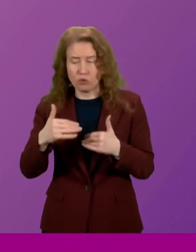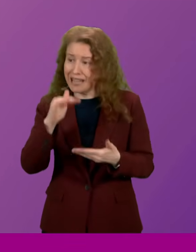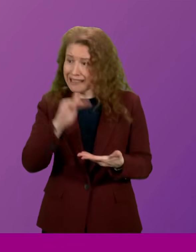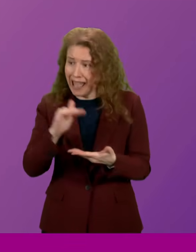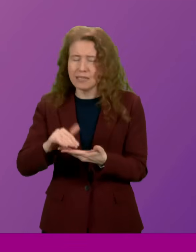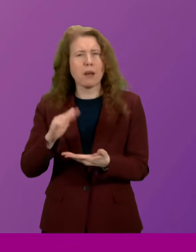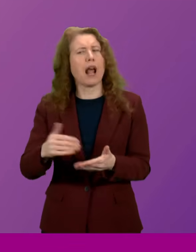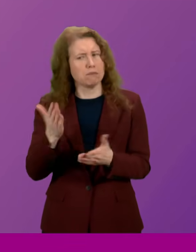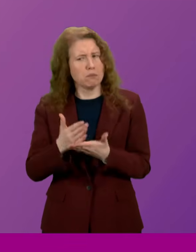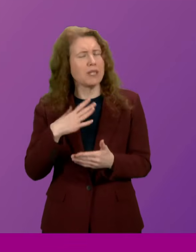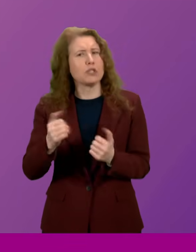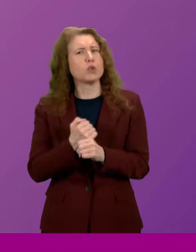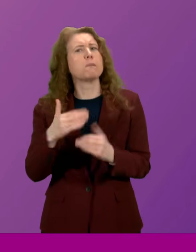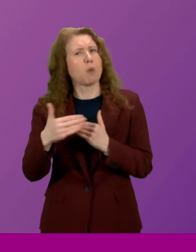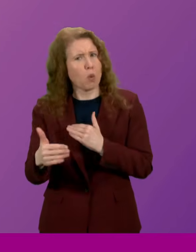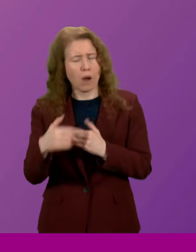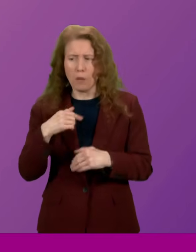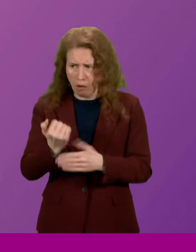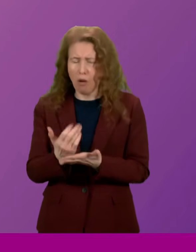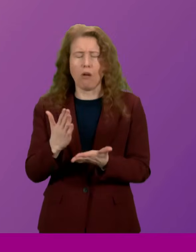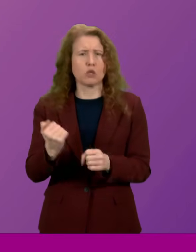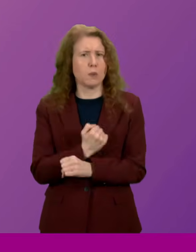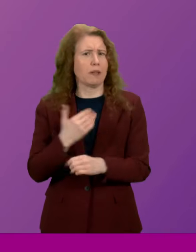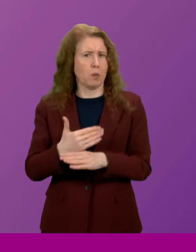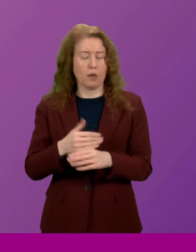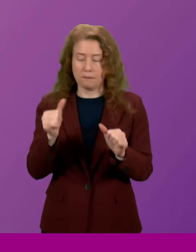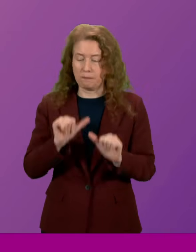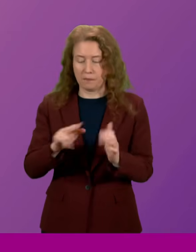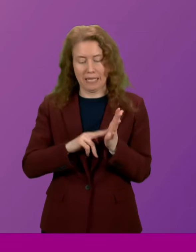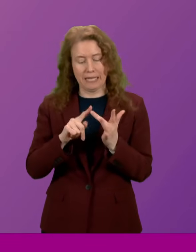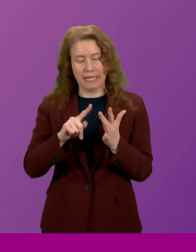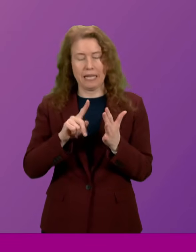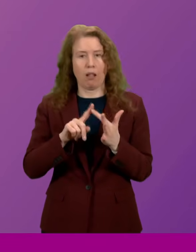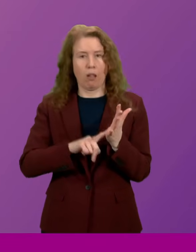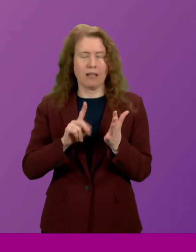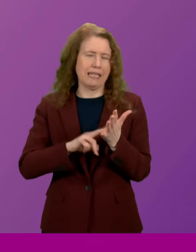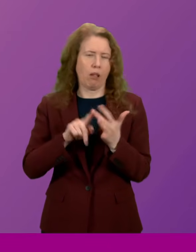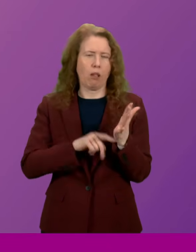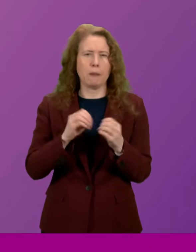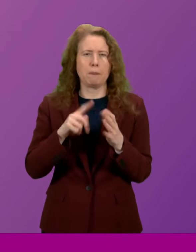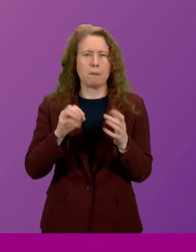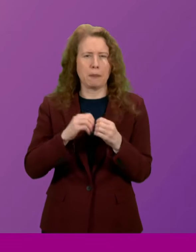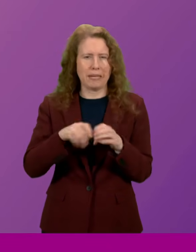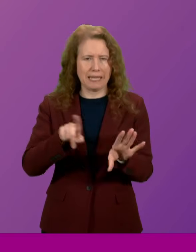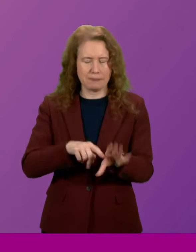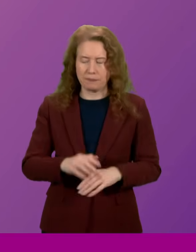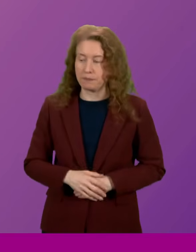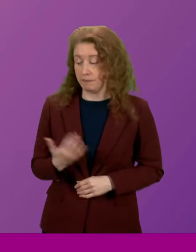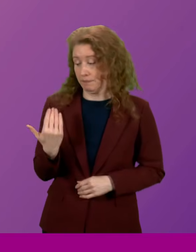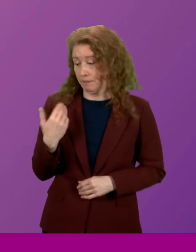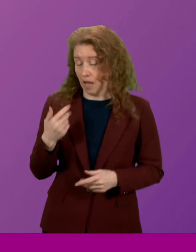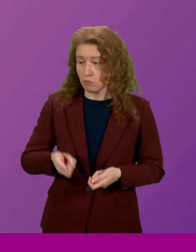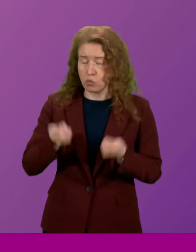that has to be done and the Government is taking forward that work. Neil Bibby. 8 months ago, I raised the issue of rising